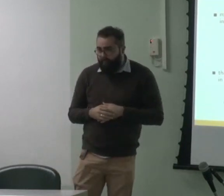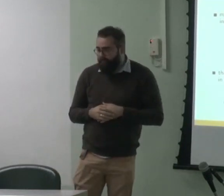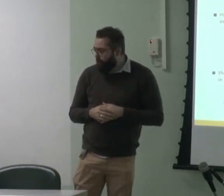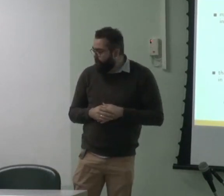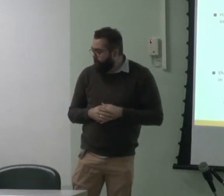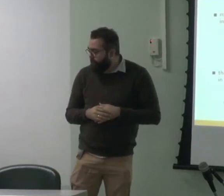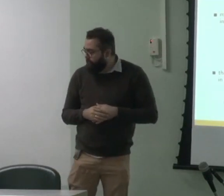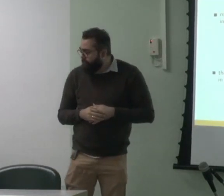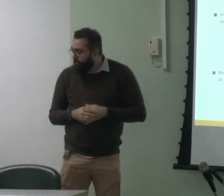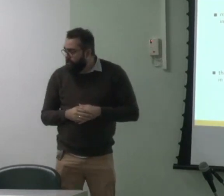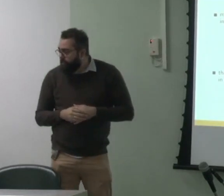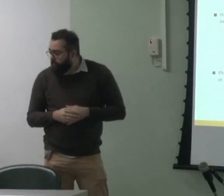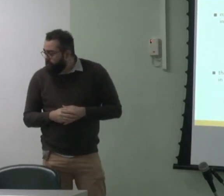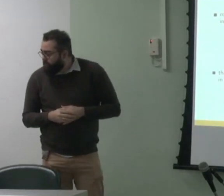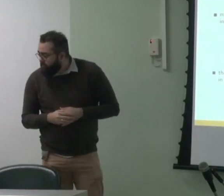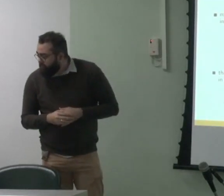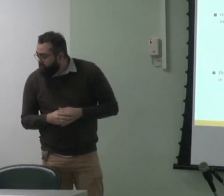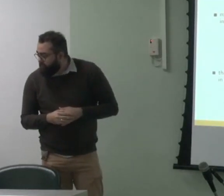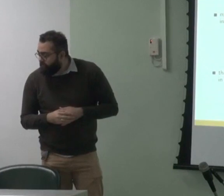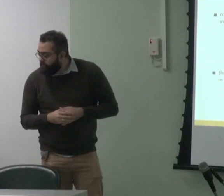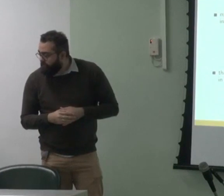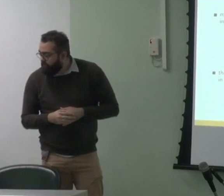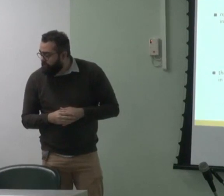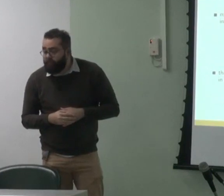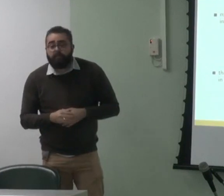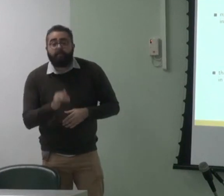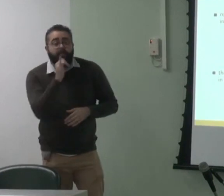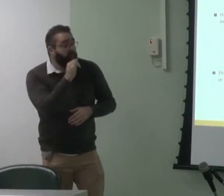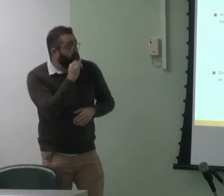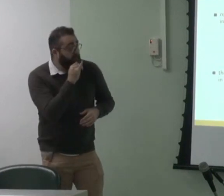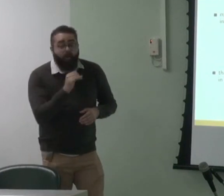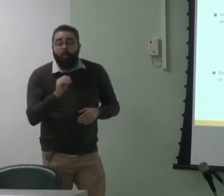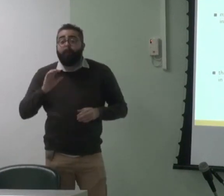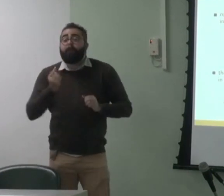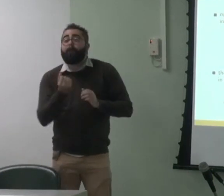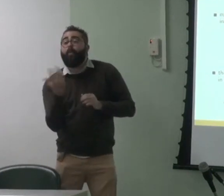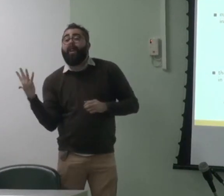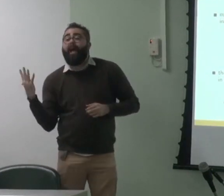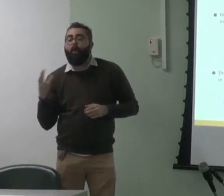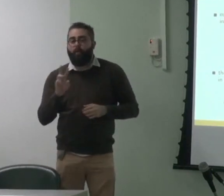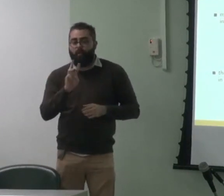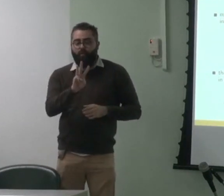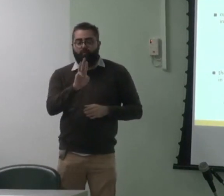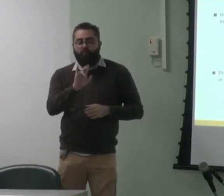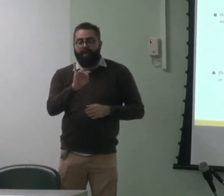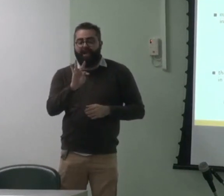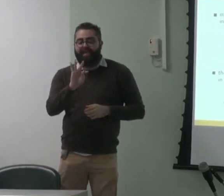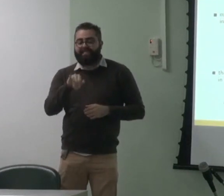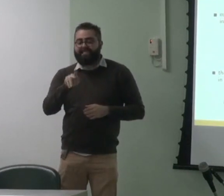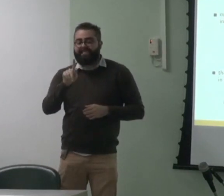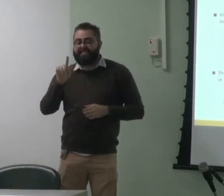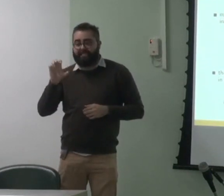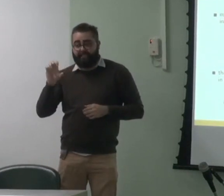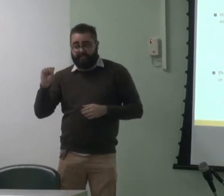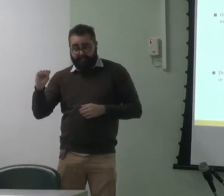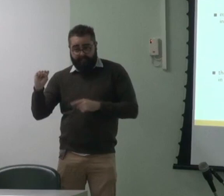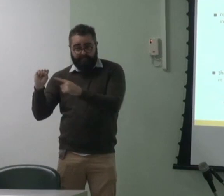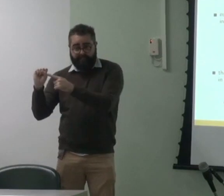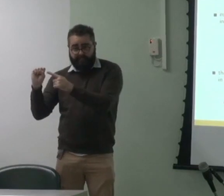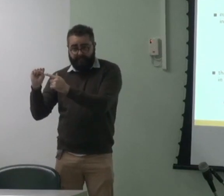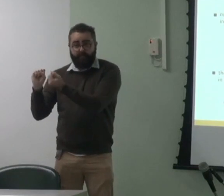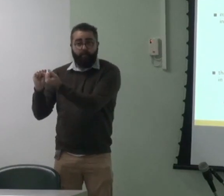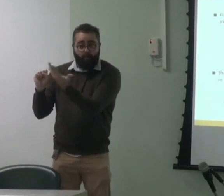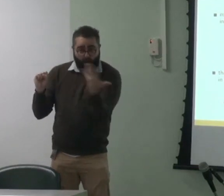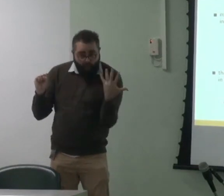there are writings, so writings is the plural of writing, so this is the same as the nominal choice for the second line, and